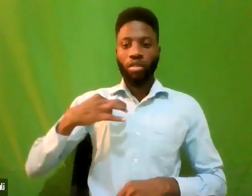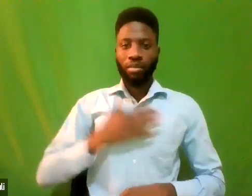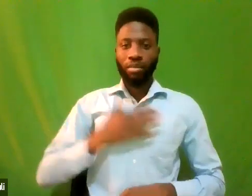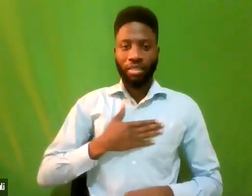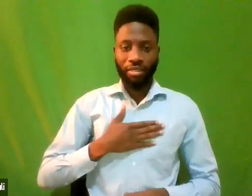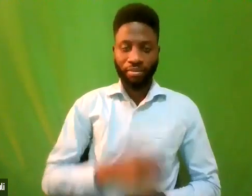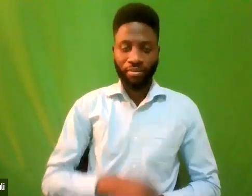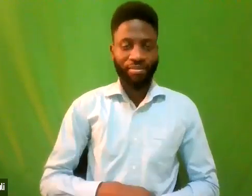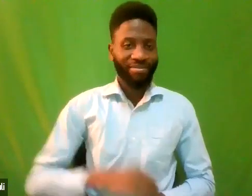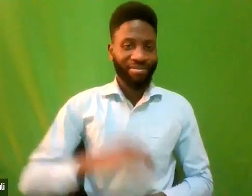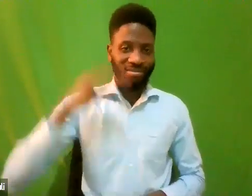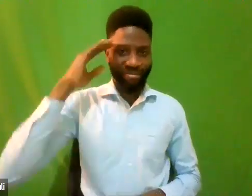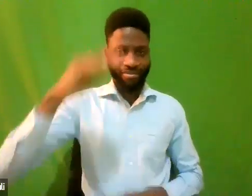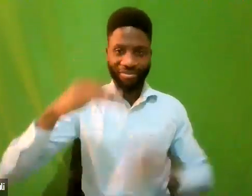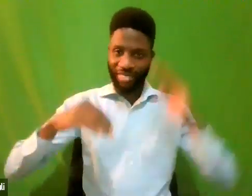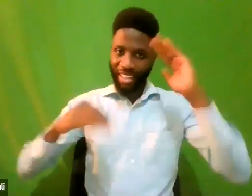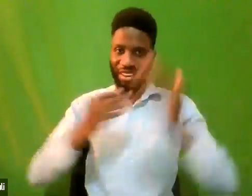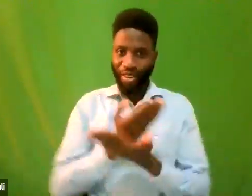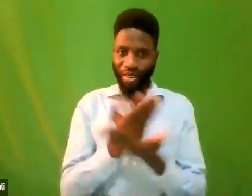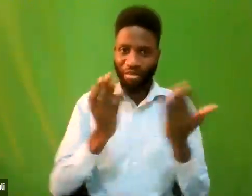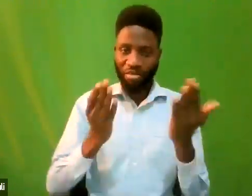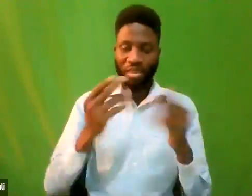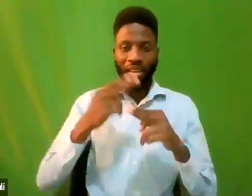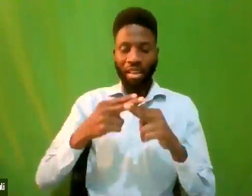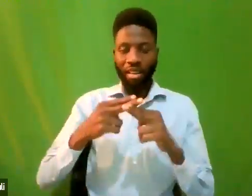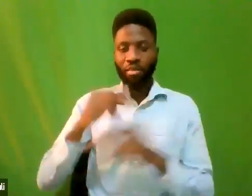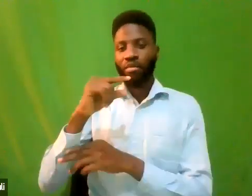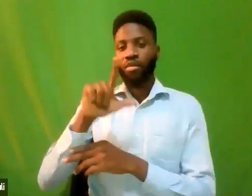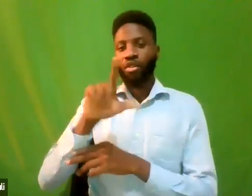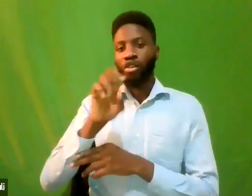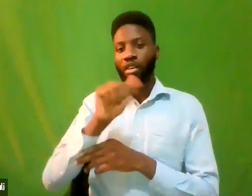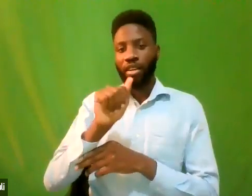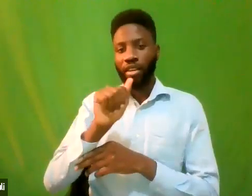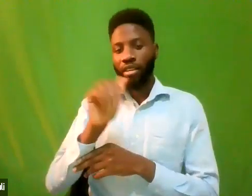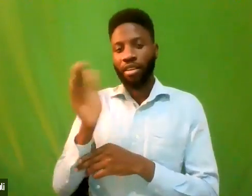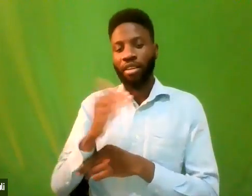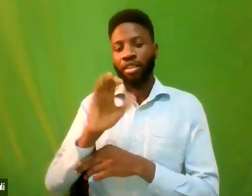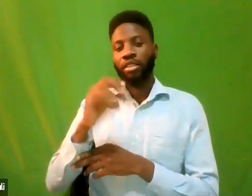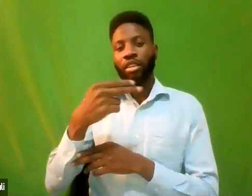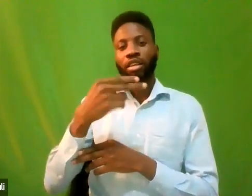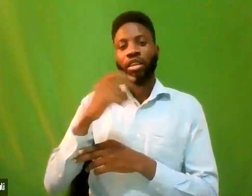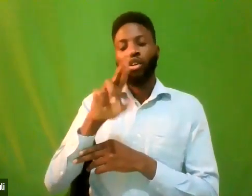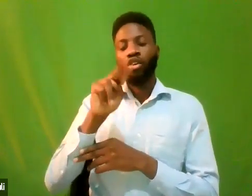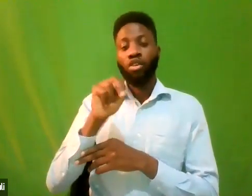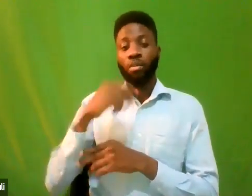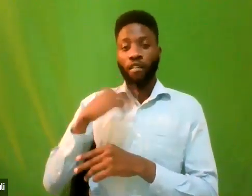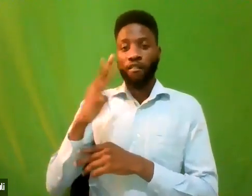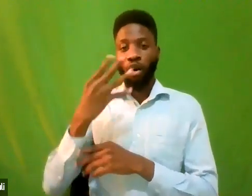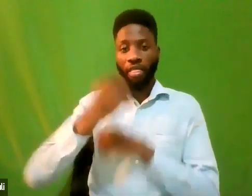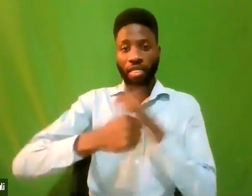Hello, everyone. My name is Gloria Cherono. I'm in my 4th year at Kenyatta University. I'm pursuing